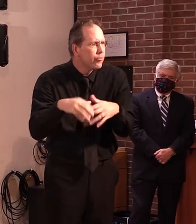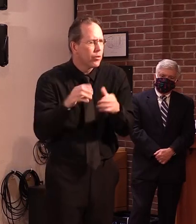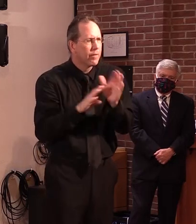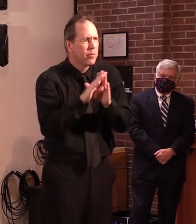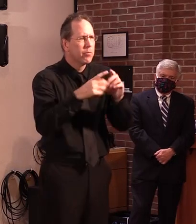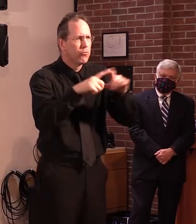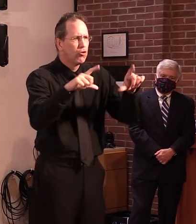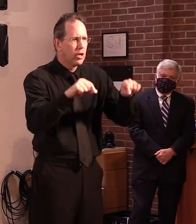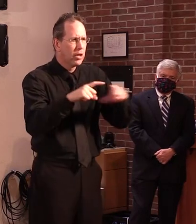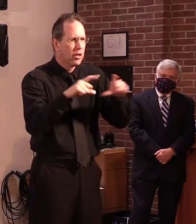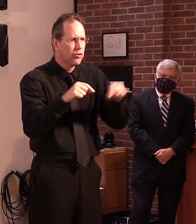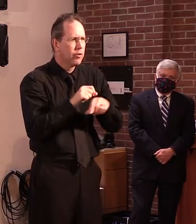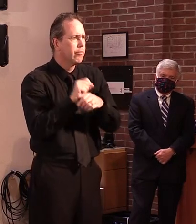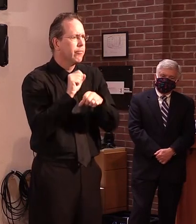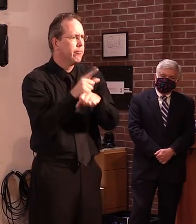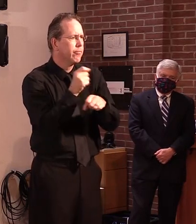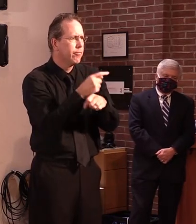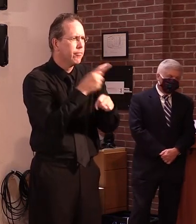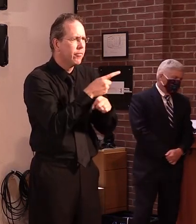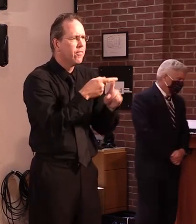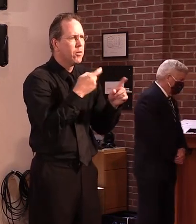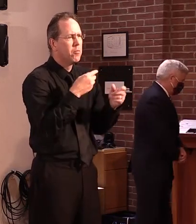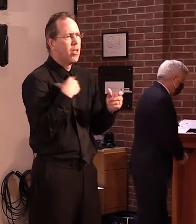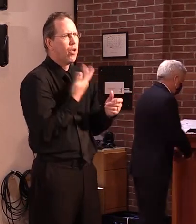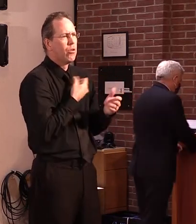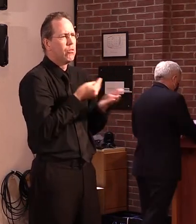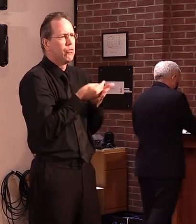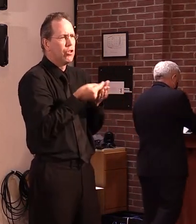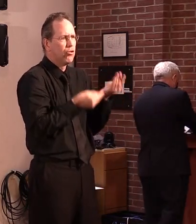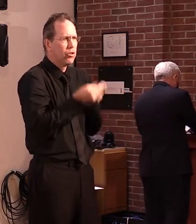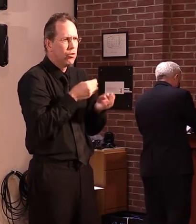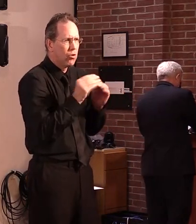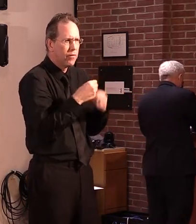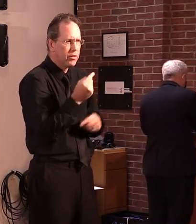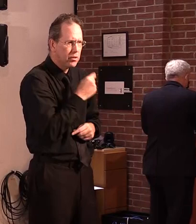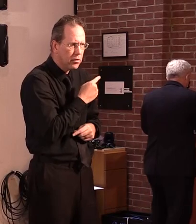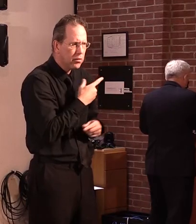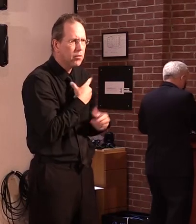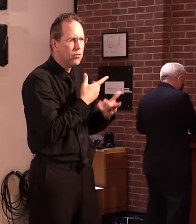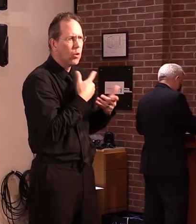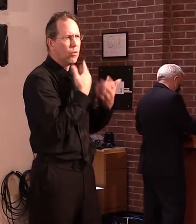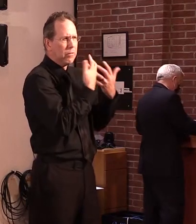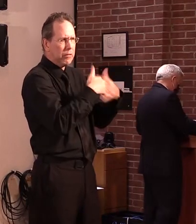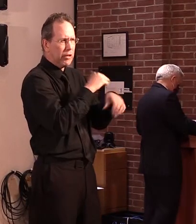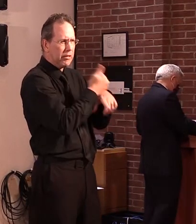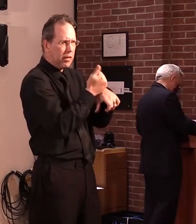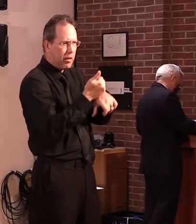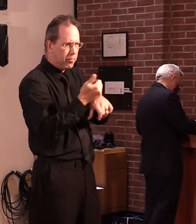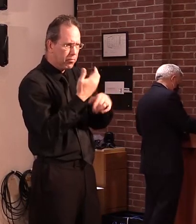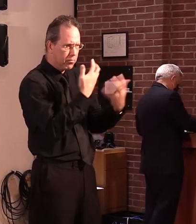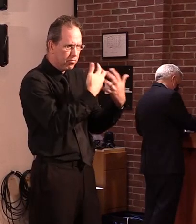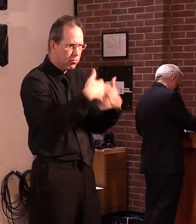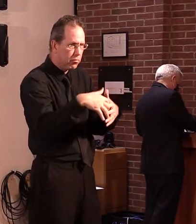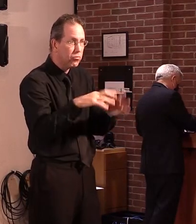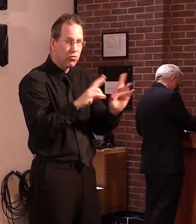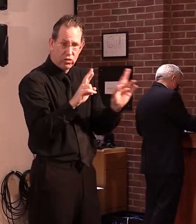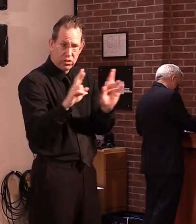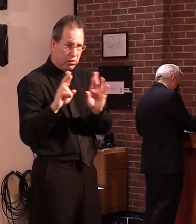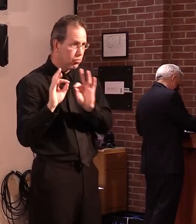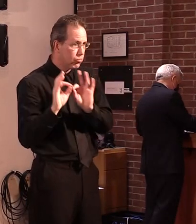the treasurer's office to finalize the payment process. Our goal is still to get at least the